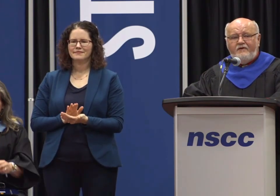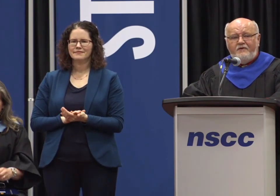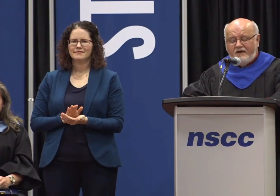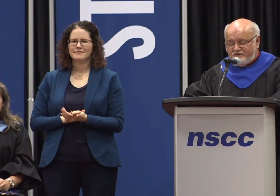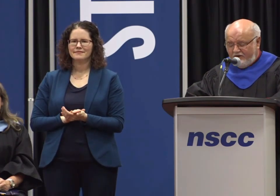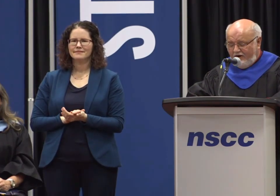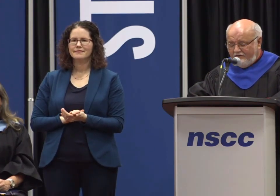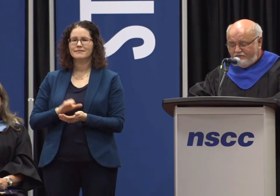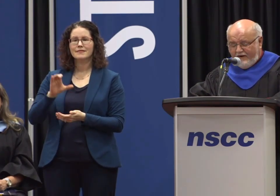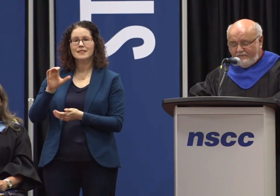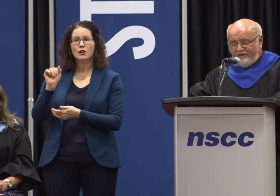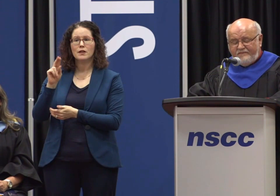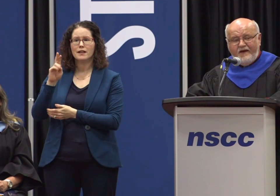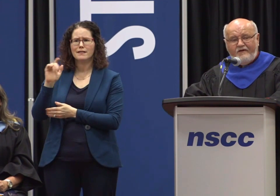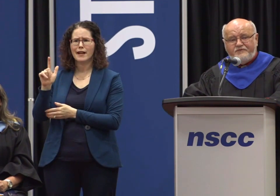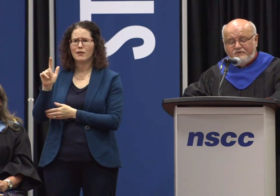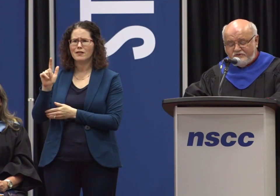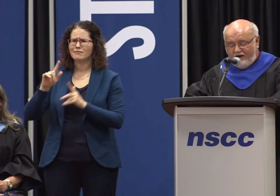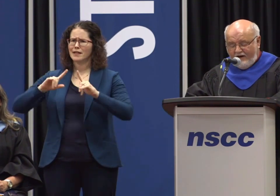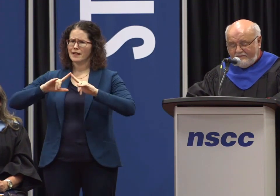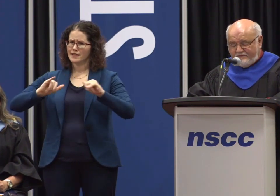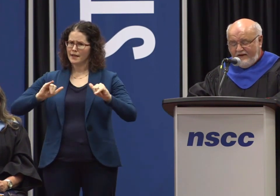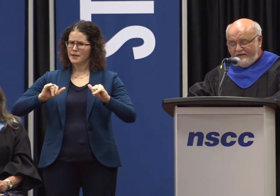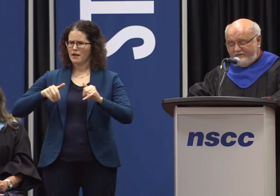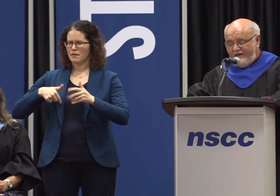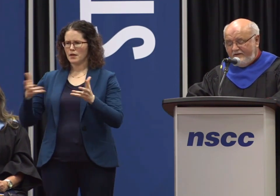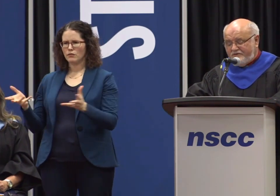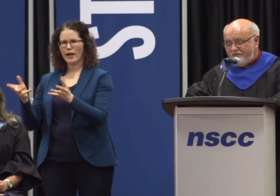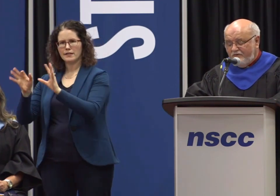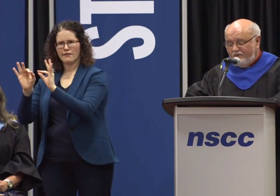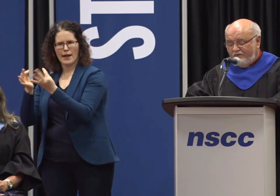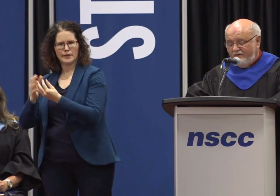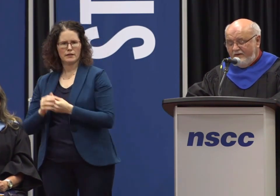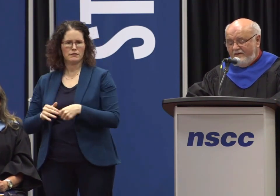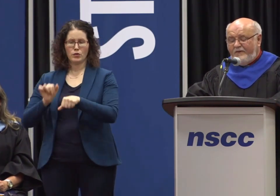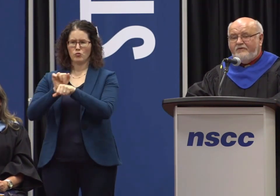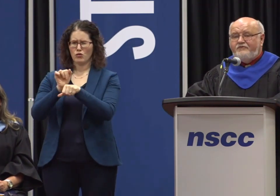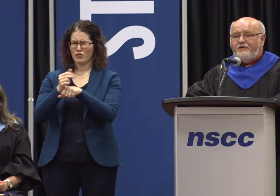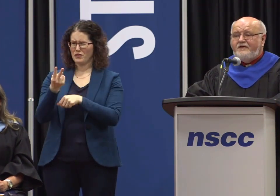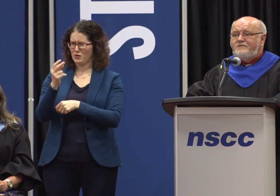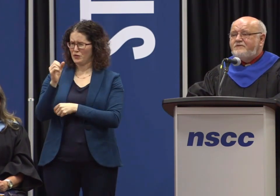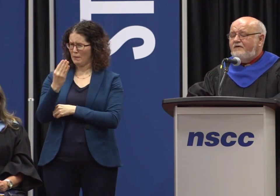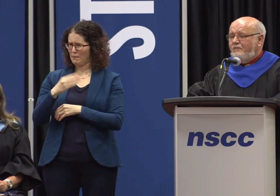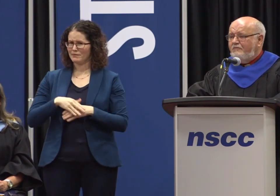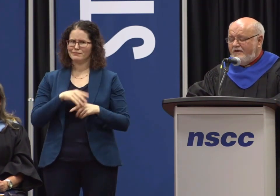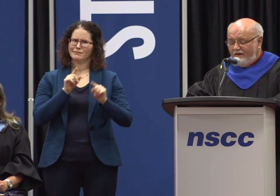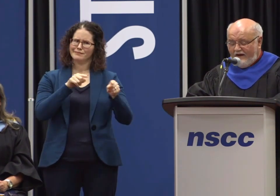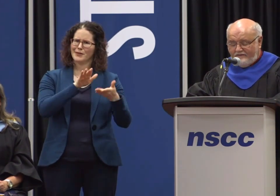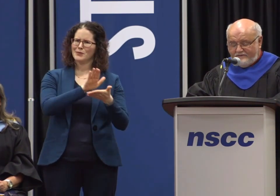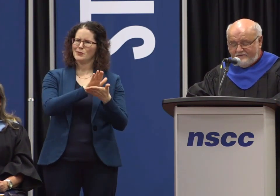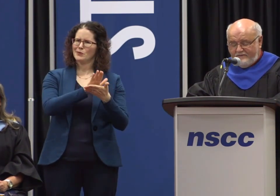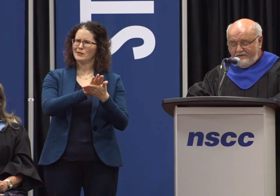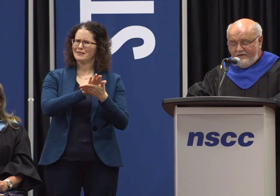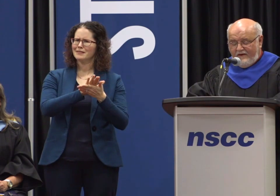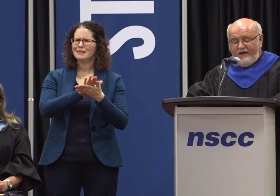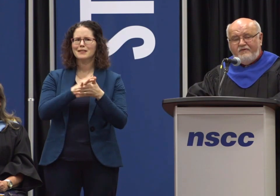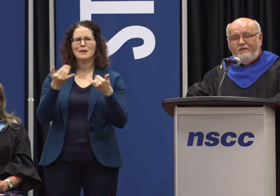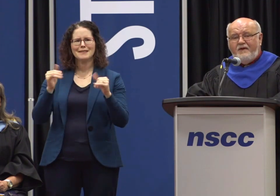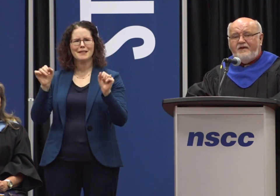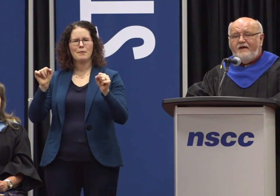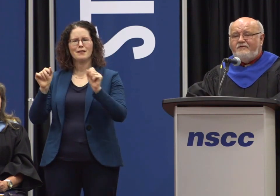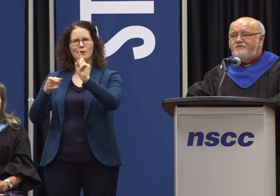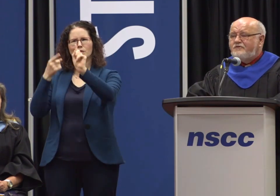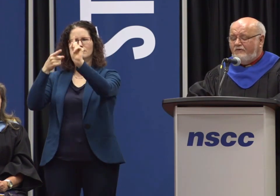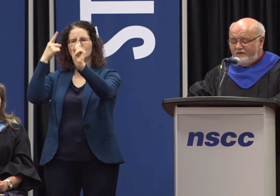So Carol raised a large family, held 2 jobs, and attended school, but her dreams were realized. And